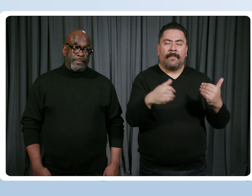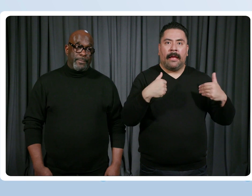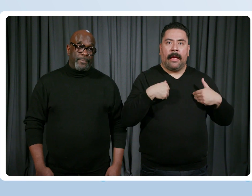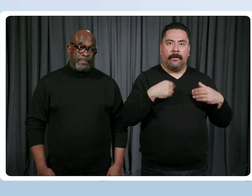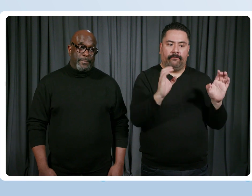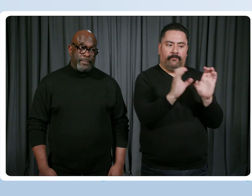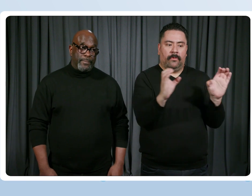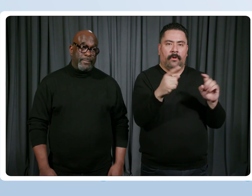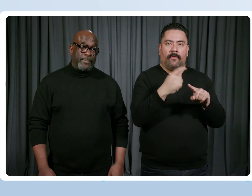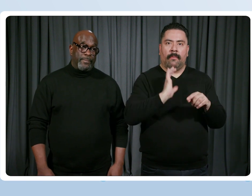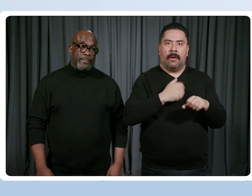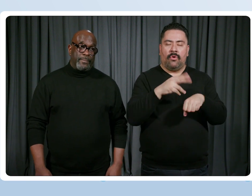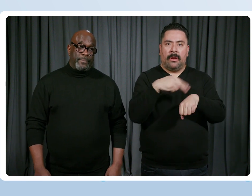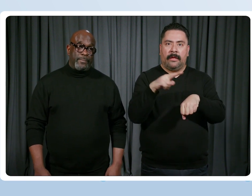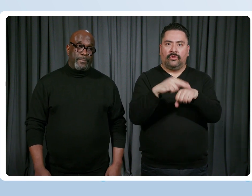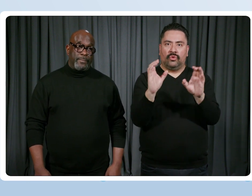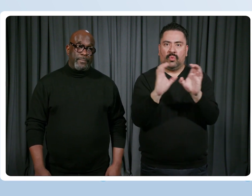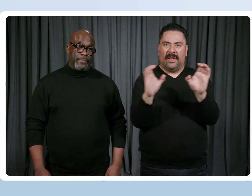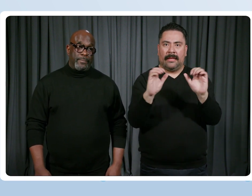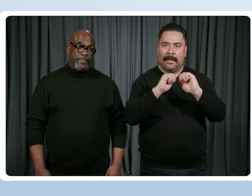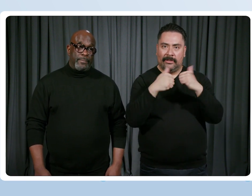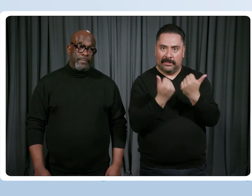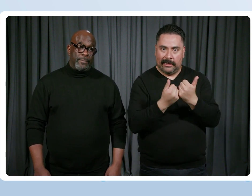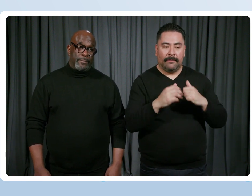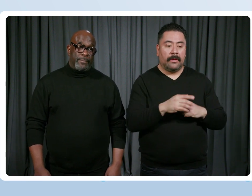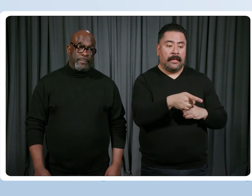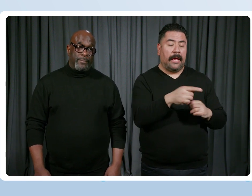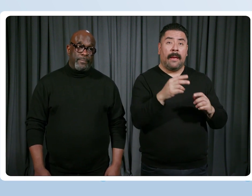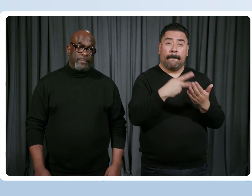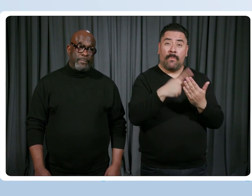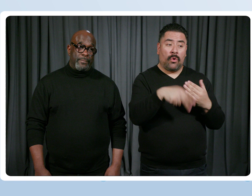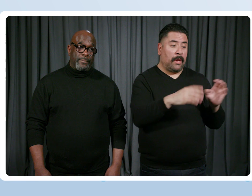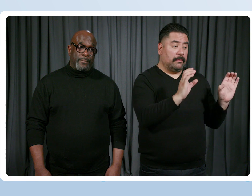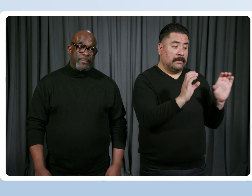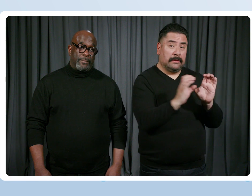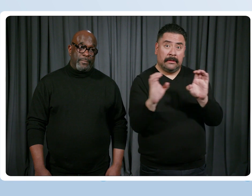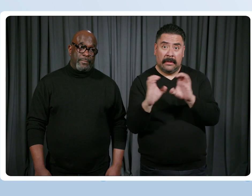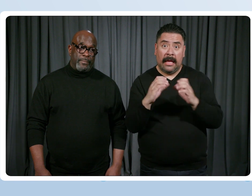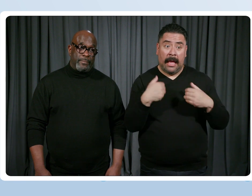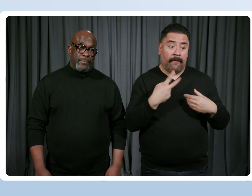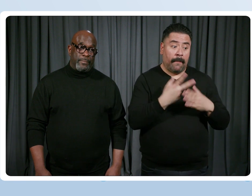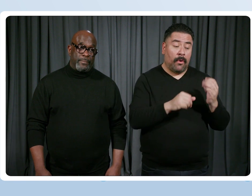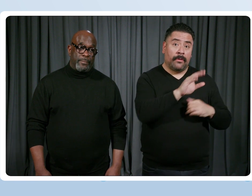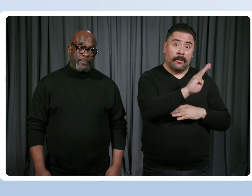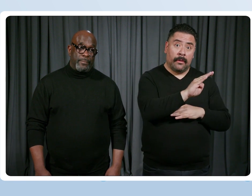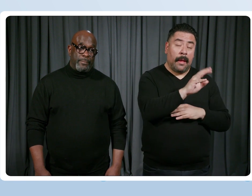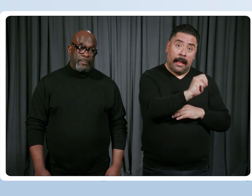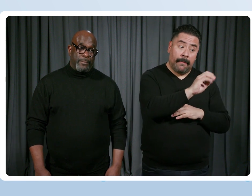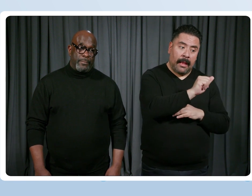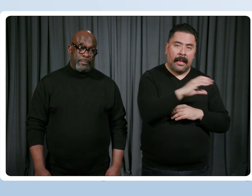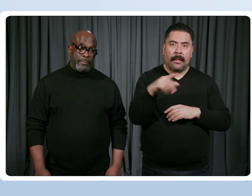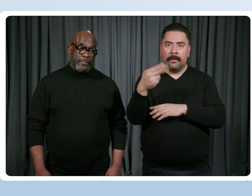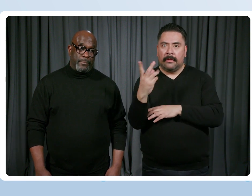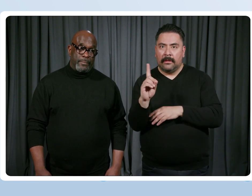by our national accrediting agency, and they accredit programs at both a master's level and a doctorate level to become an